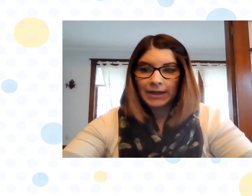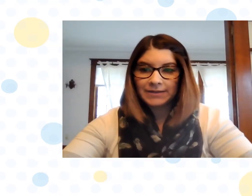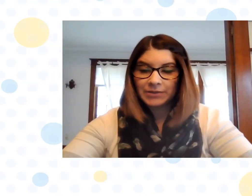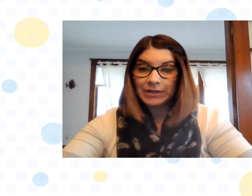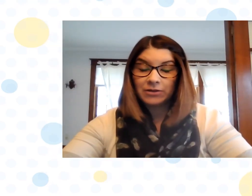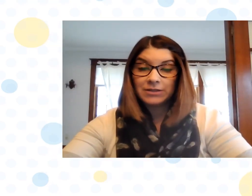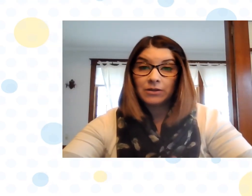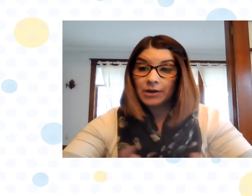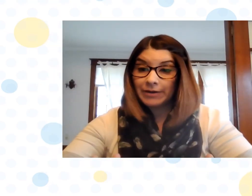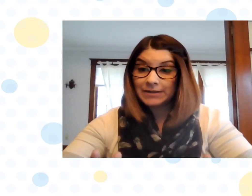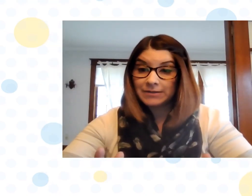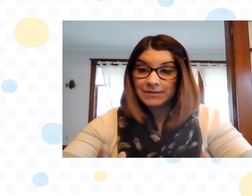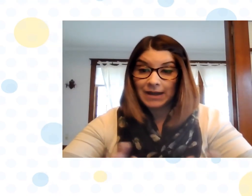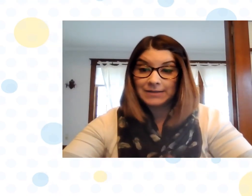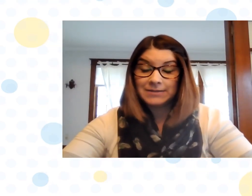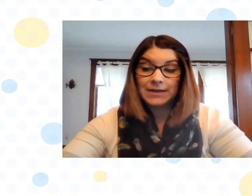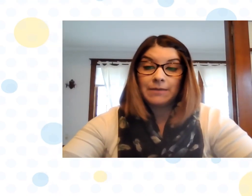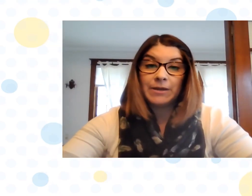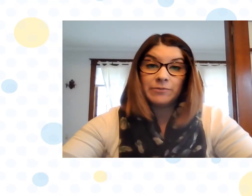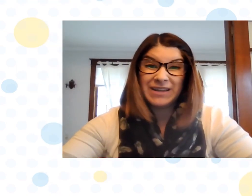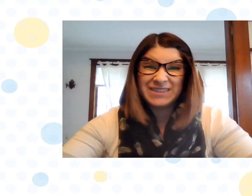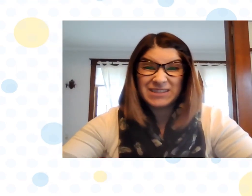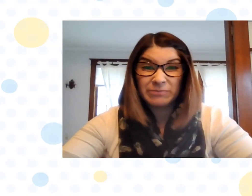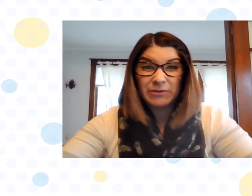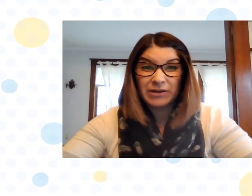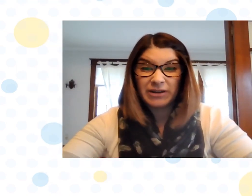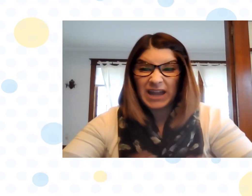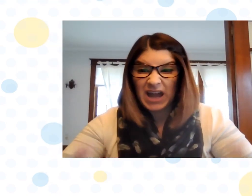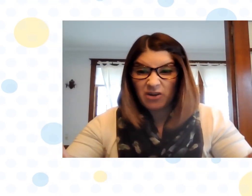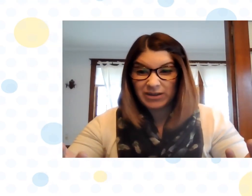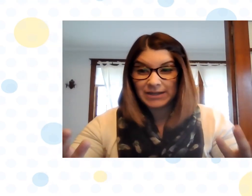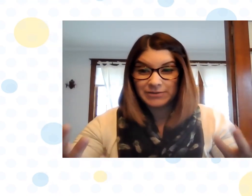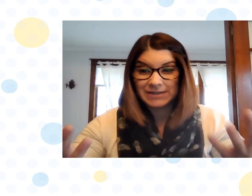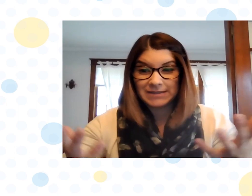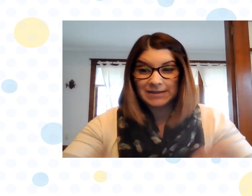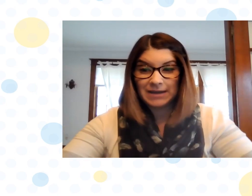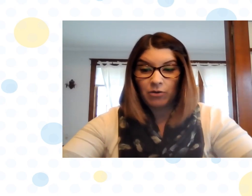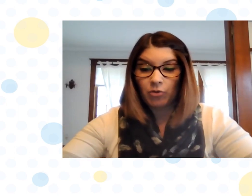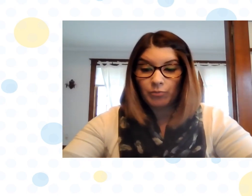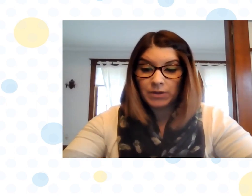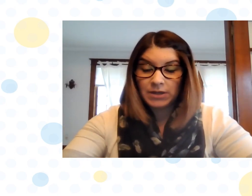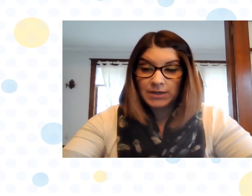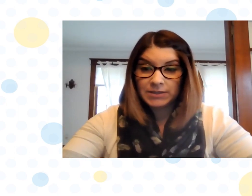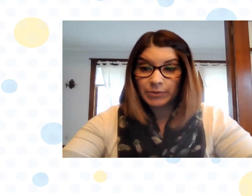Okay, so we learned a lot of great signs today, but you might still be wondering, how can I use these signs at